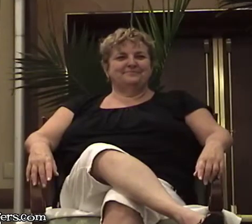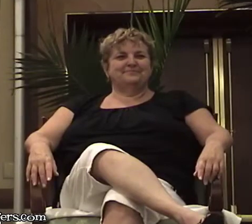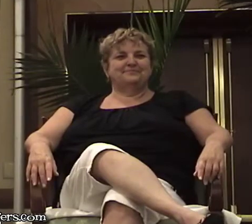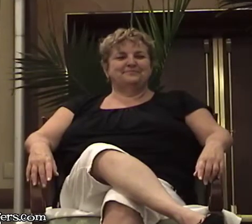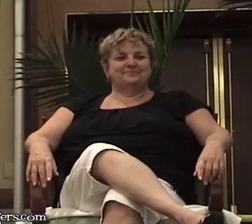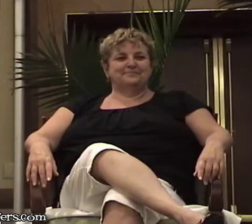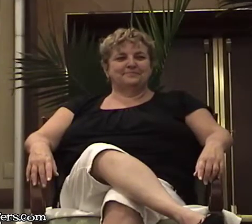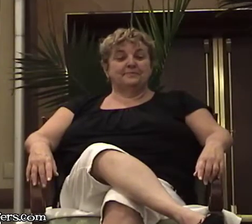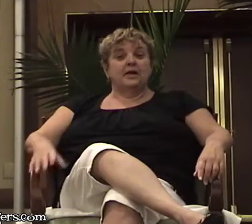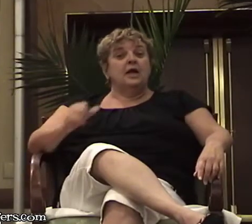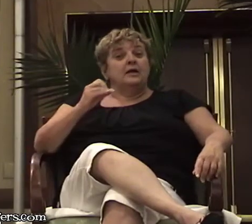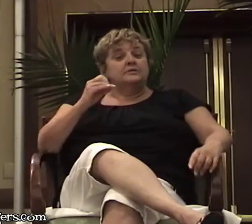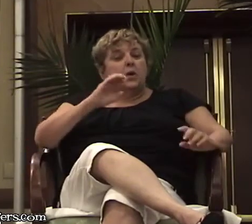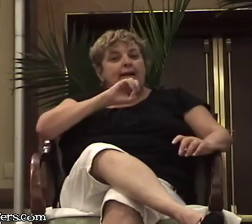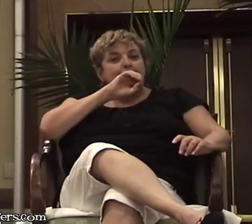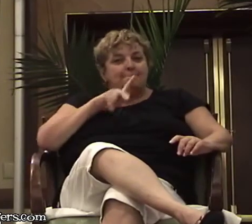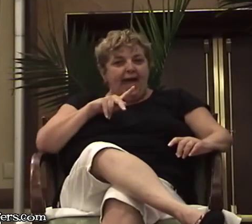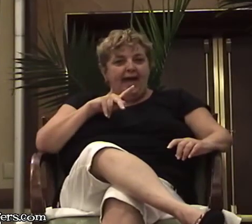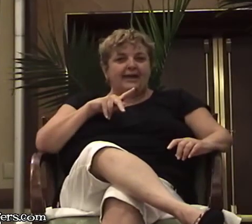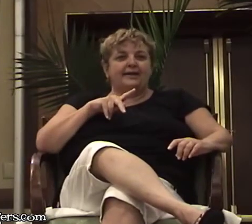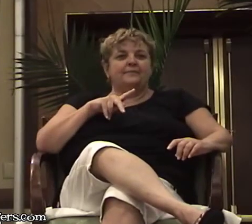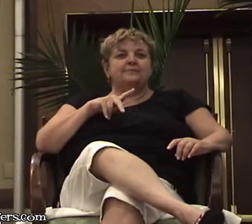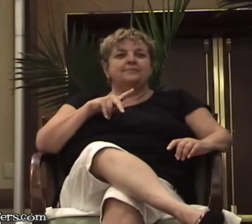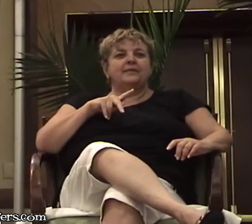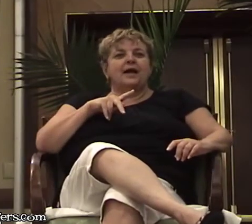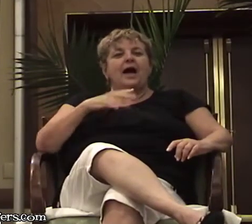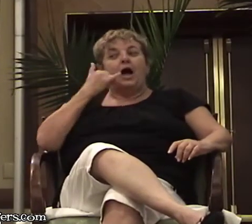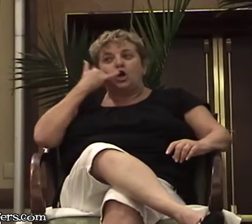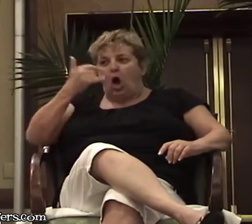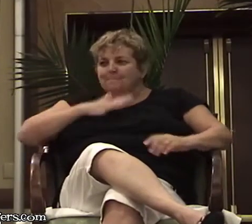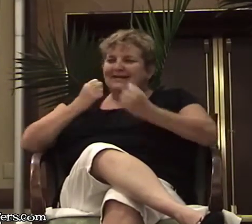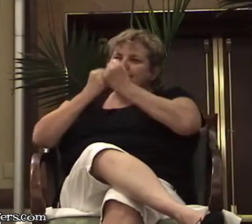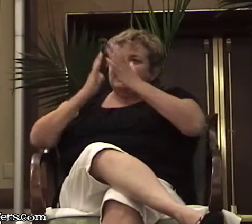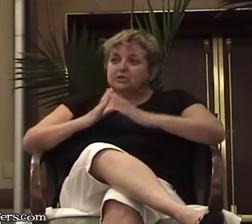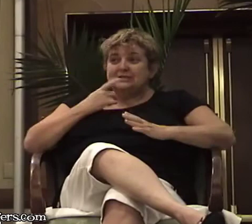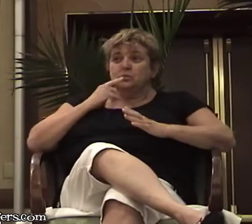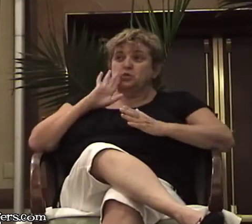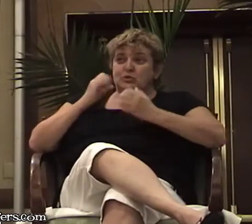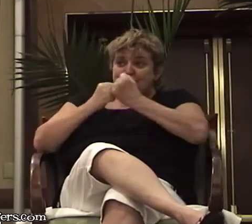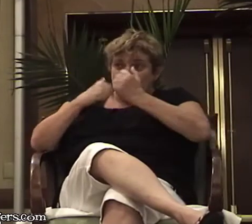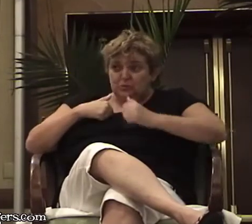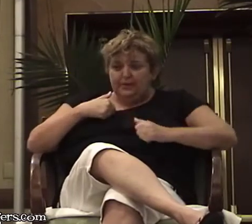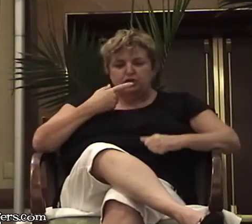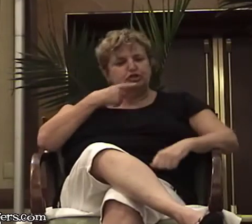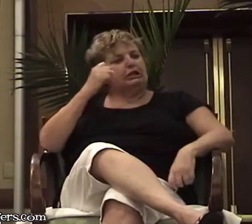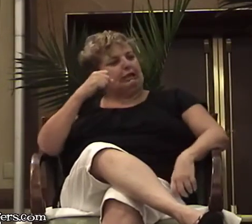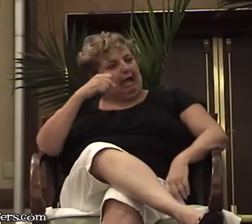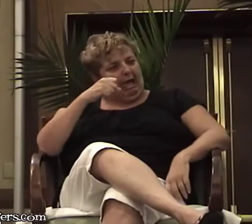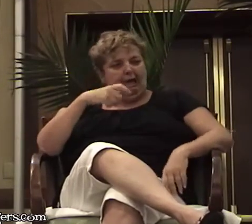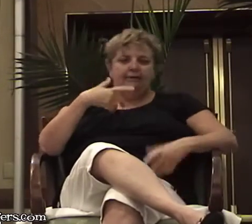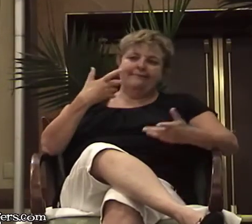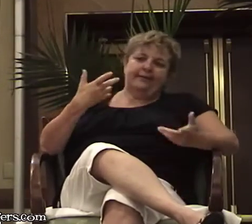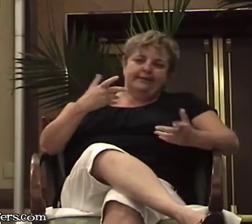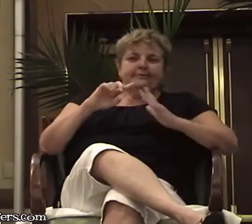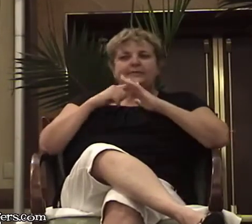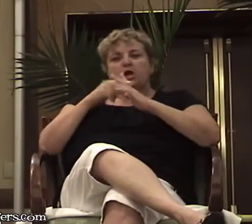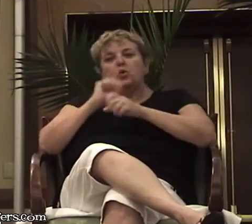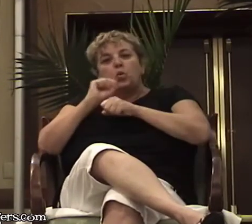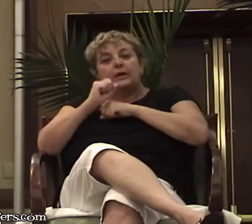So I come on back and I got me some, called a sponsor and asked her if she'd sponsor me. She said, yeah. We began working the 12 steps of Alcoholics Anonymous, and she got